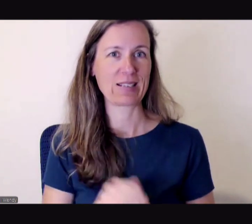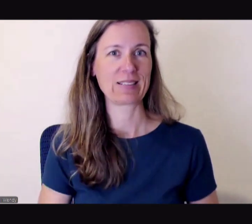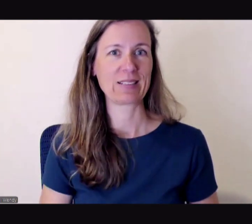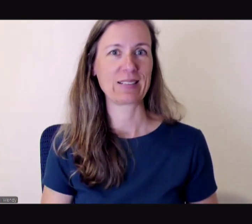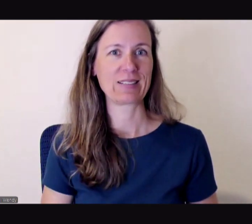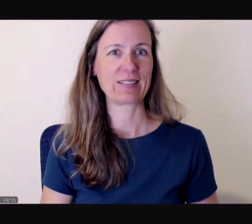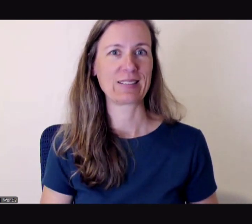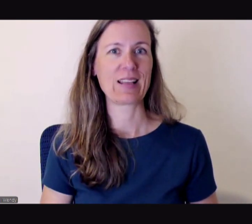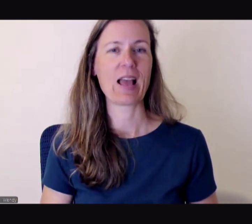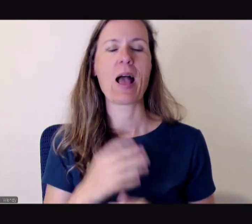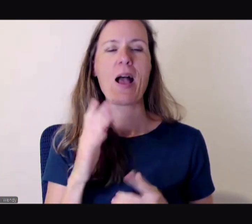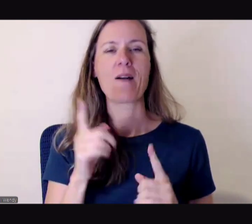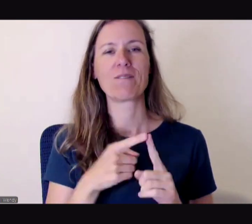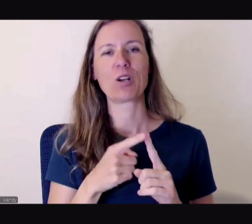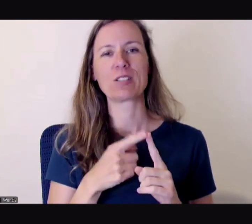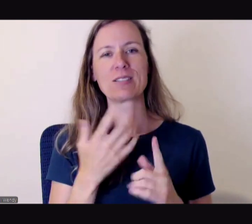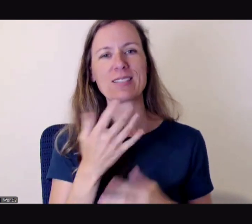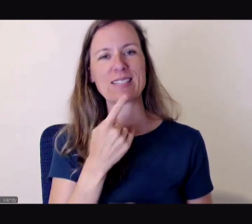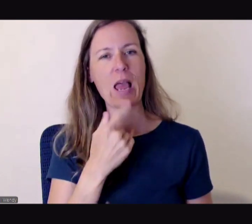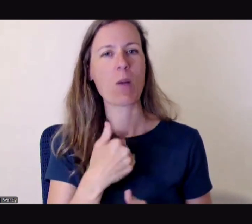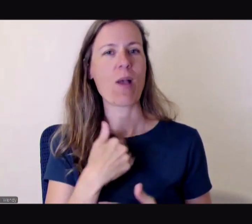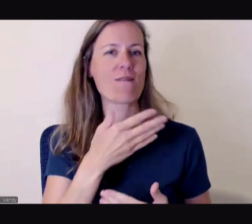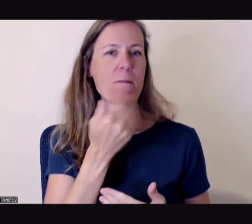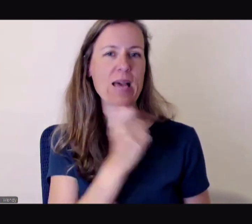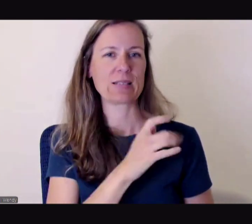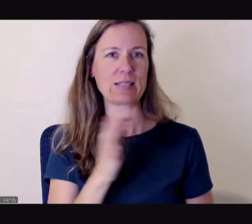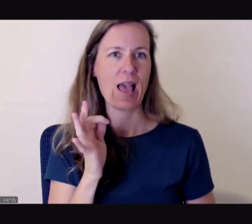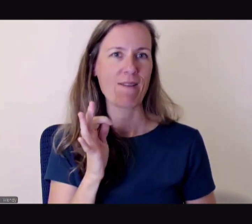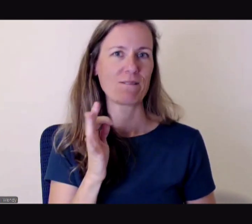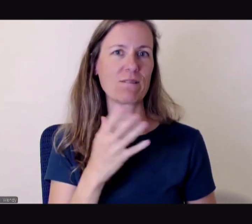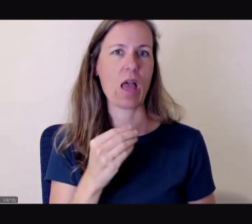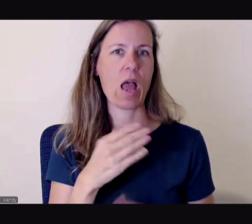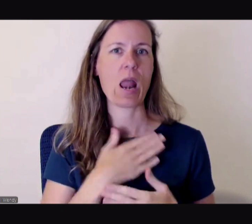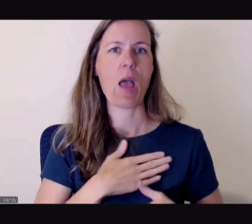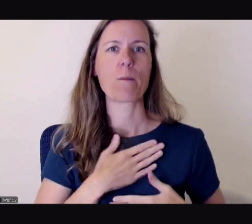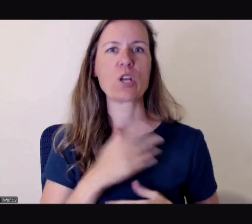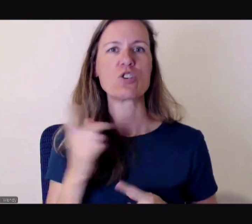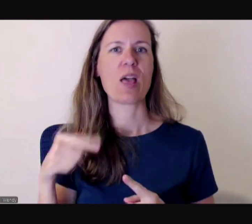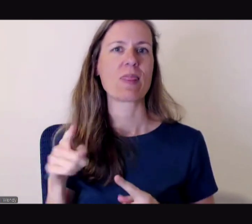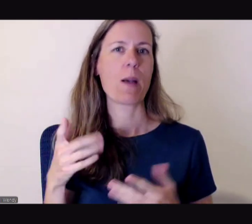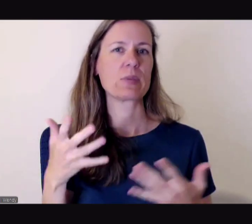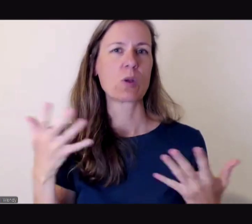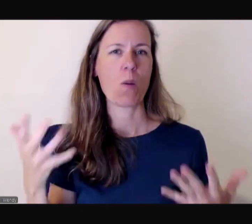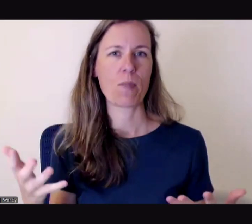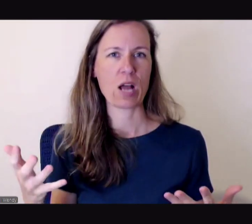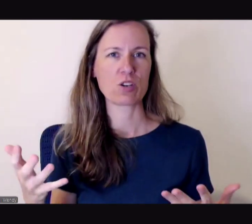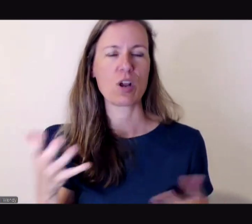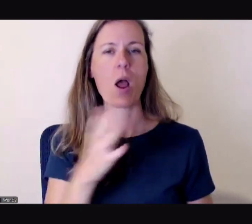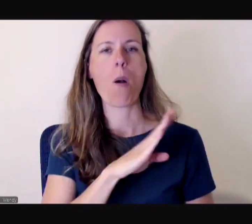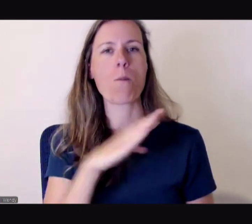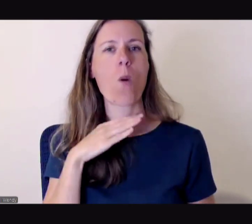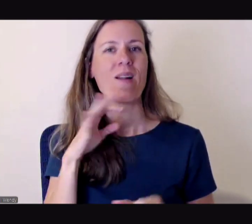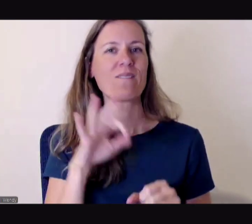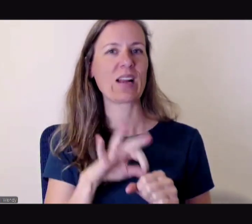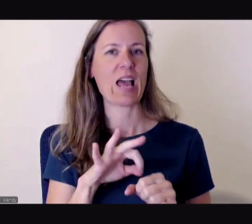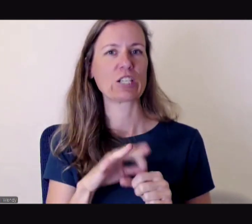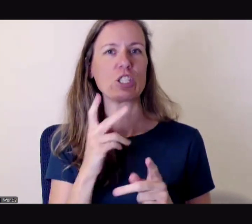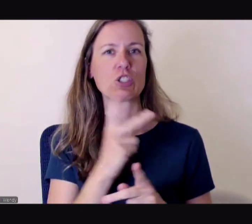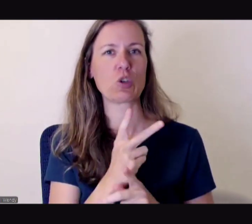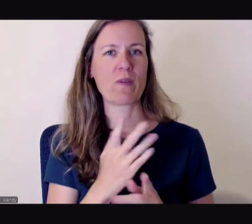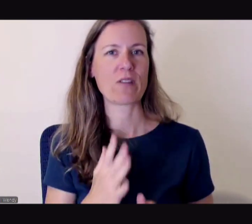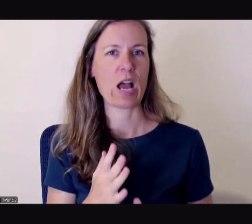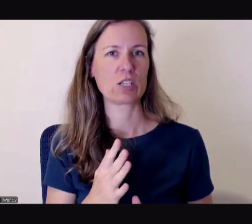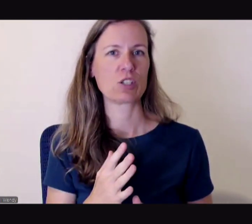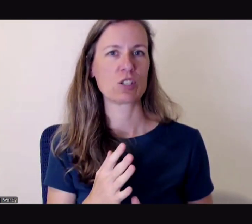I just want to say we have the best staff, and I appreciate them so much, and the Board of Election Supervisors. I